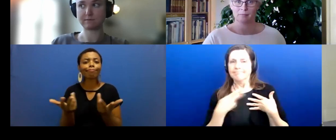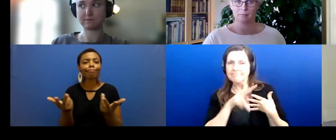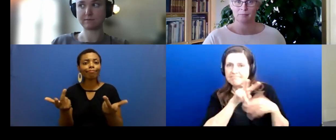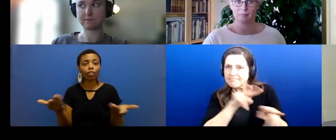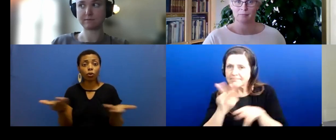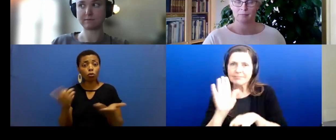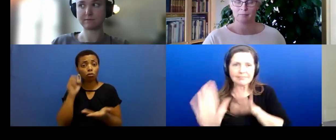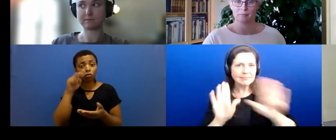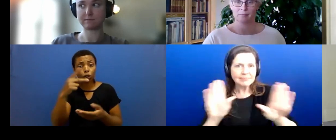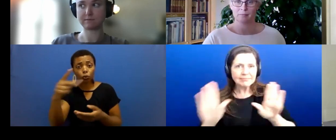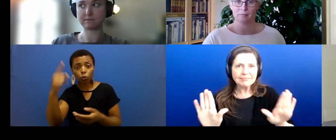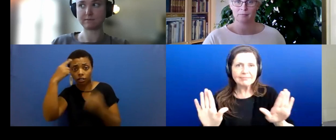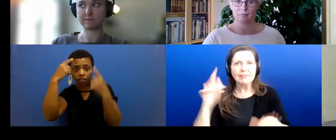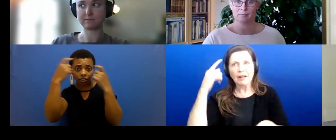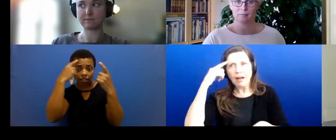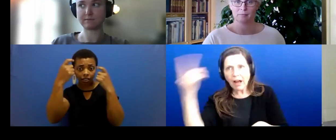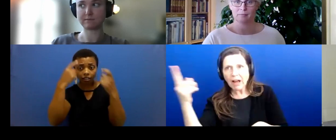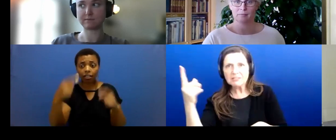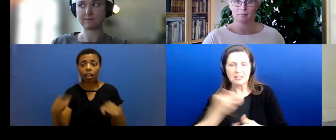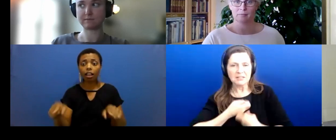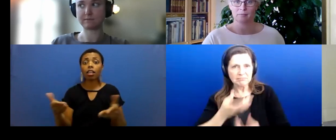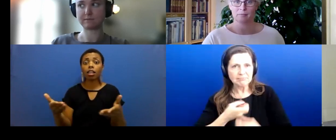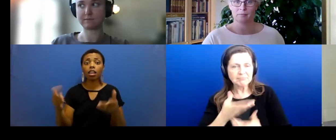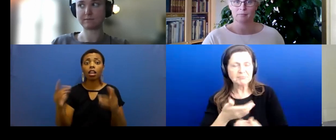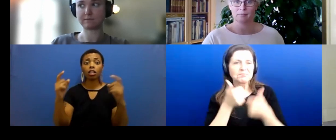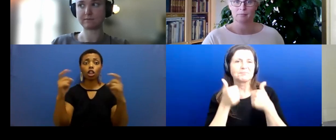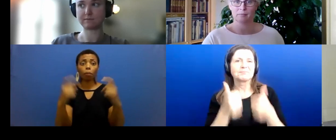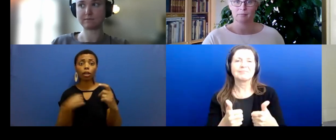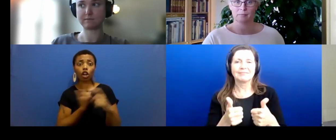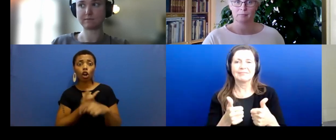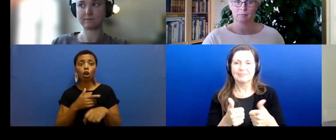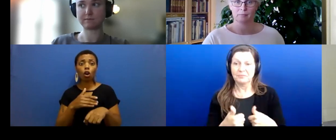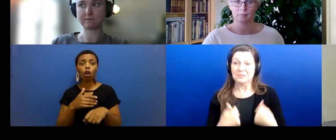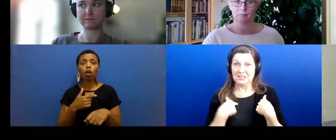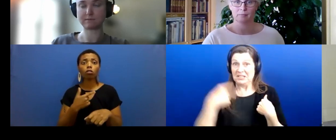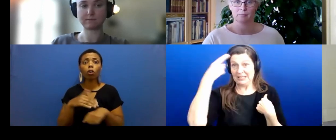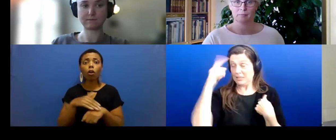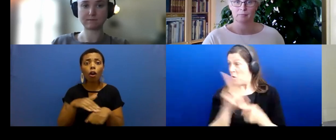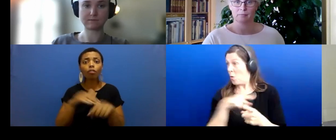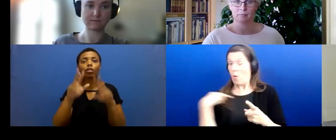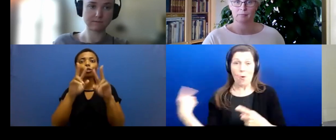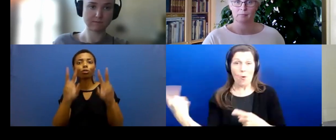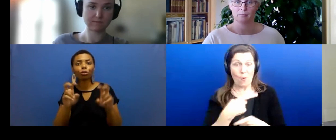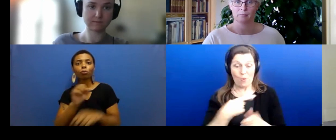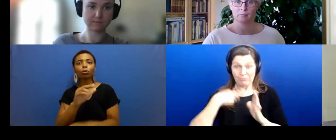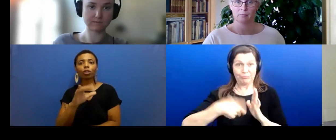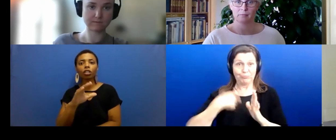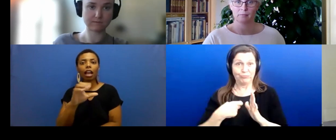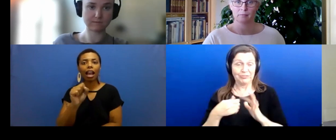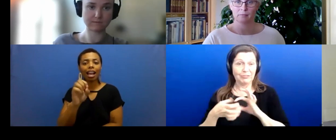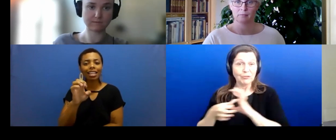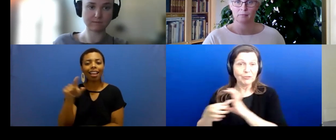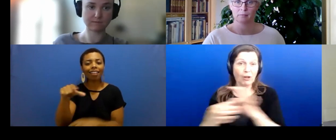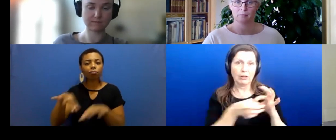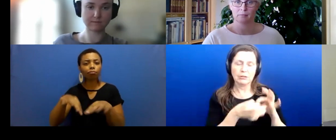ideas on this topic, and I think I speak for all of the Suitcase consortium that this was